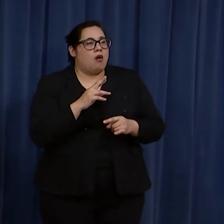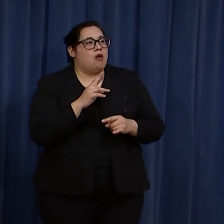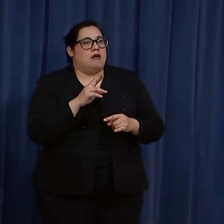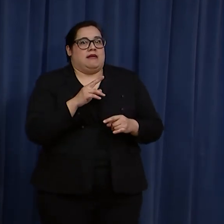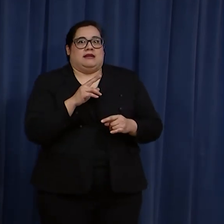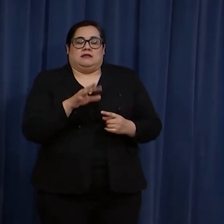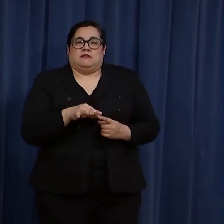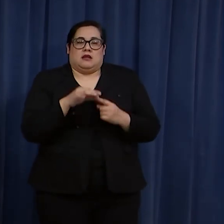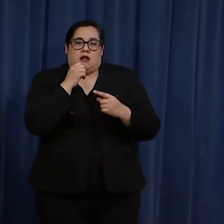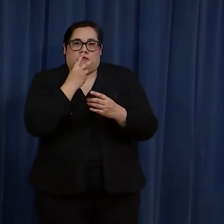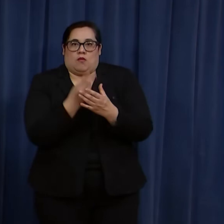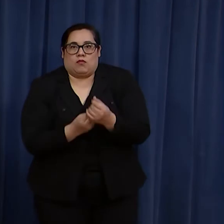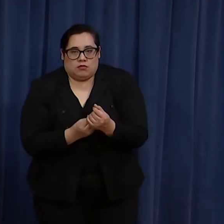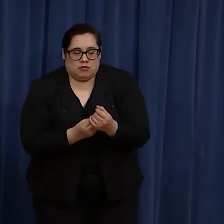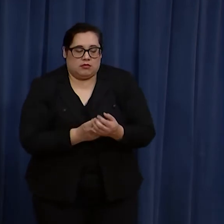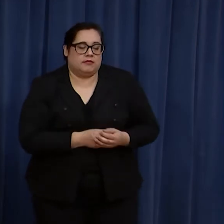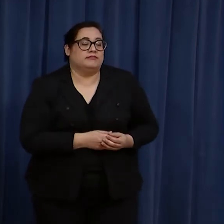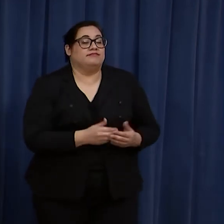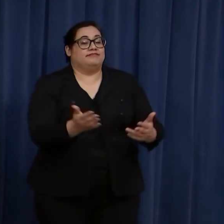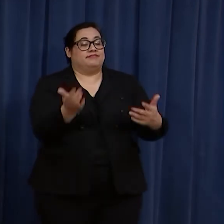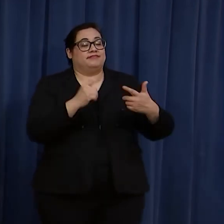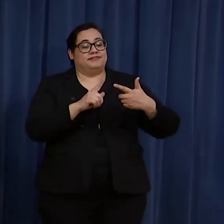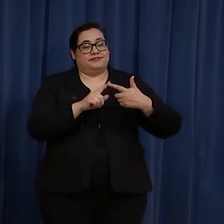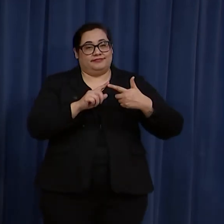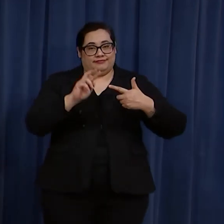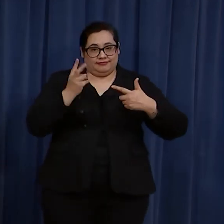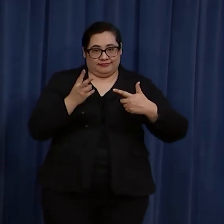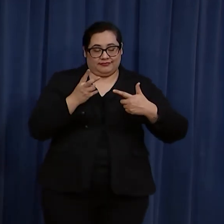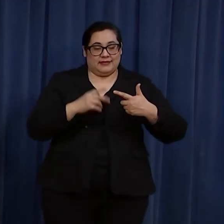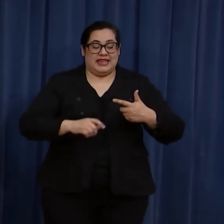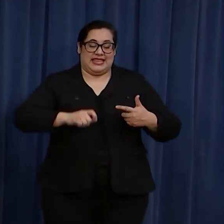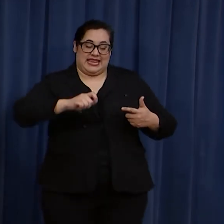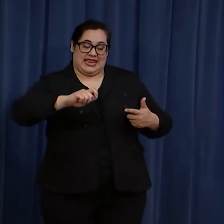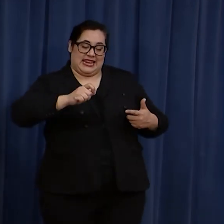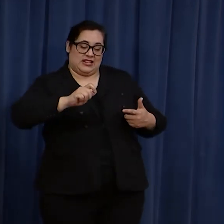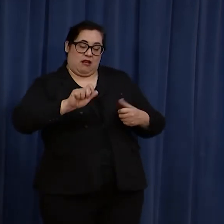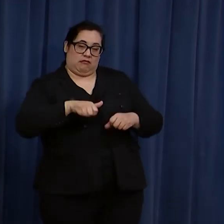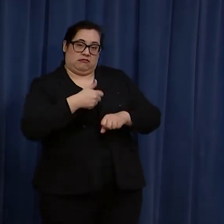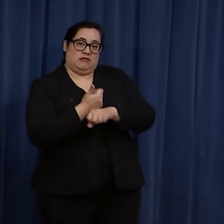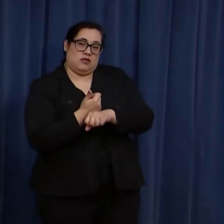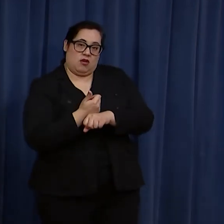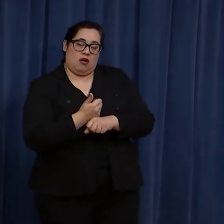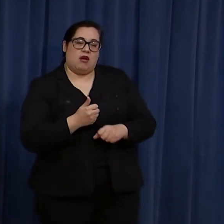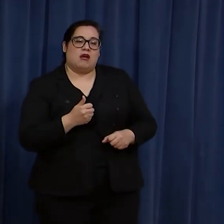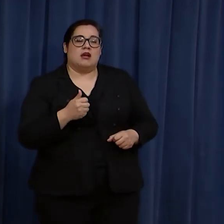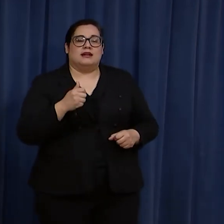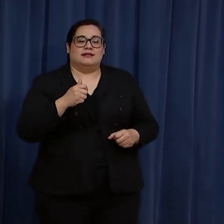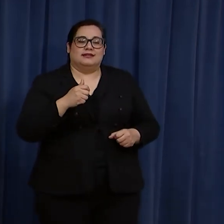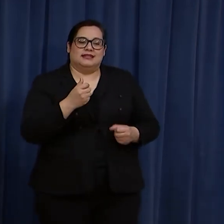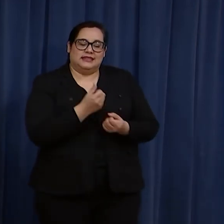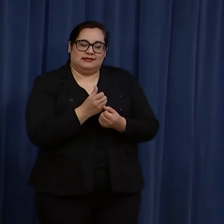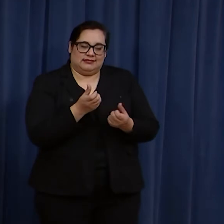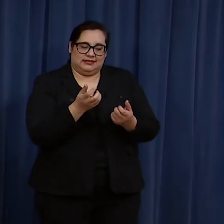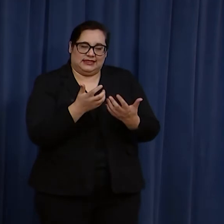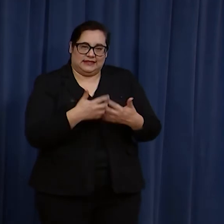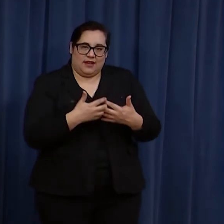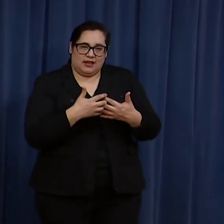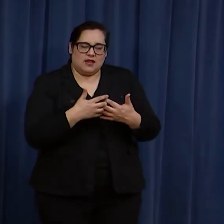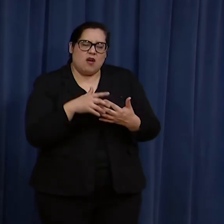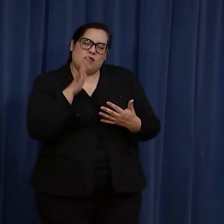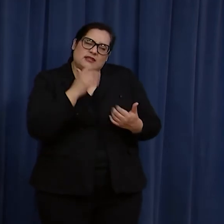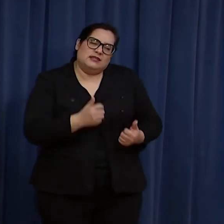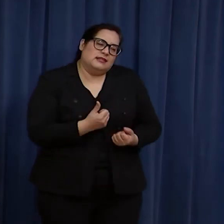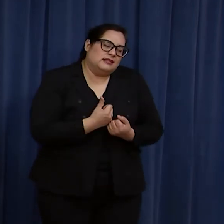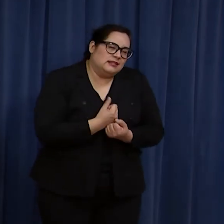a combination of both. Second, the ignition interlock device is a life-saving device that has